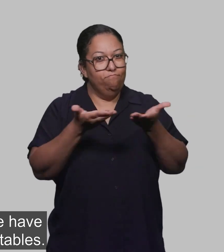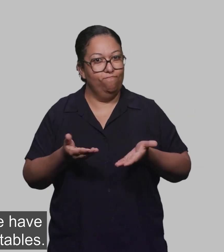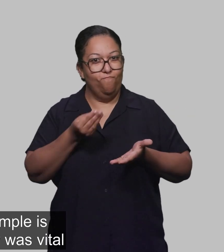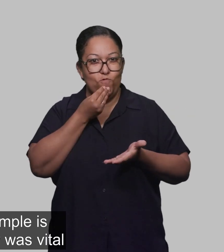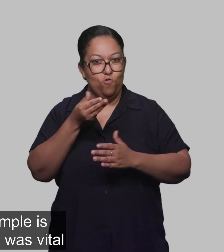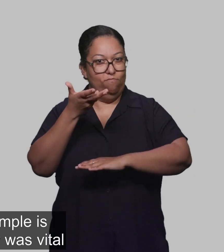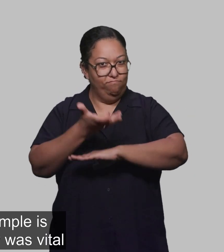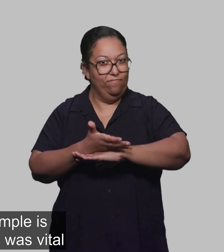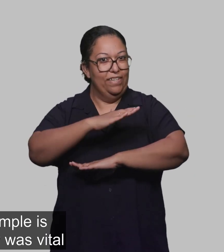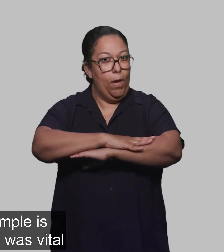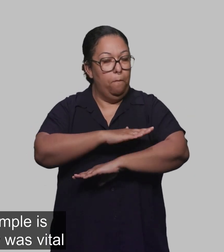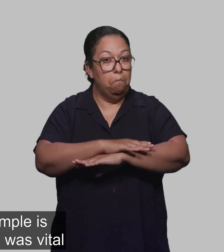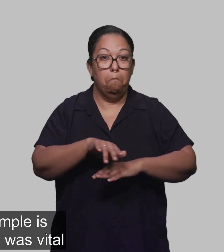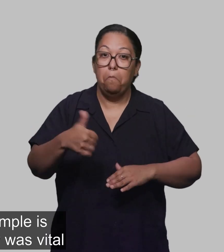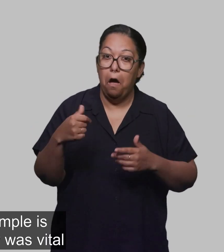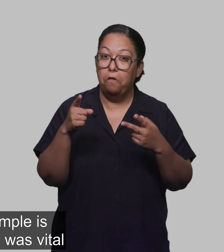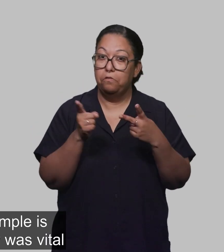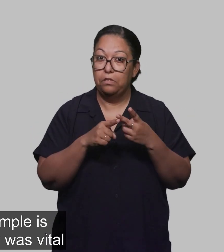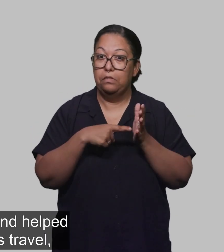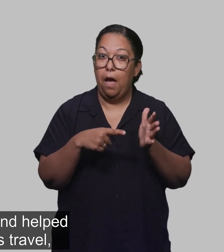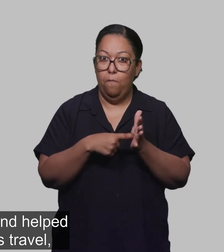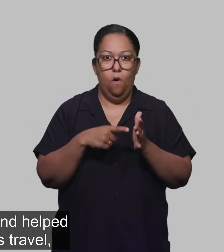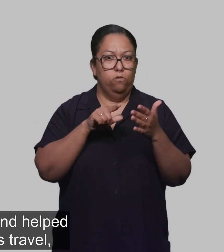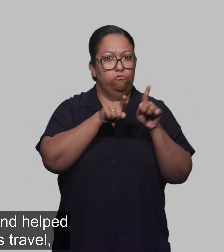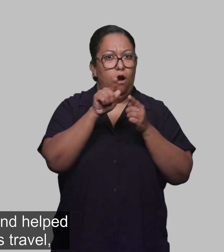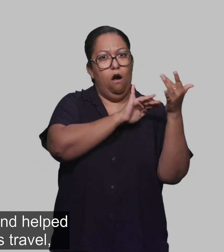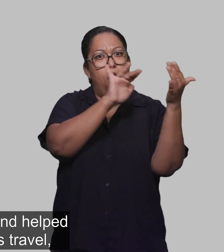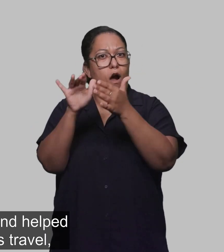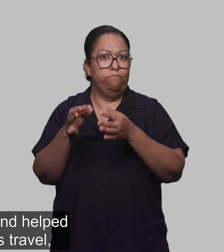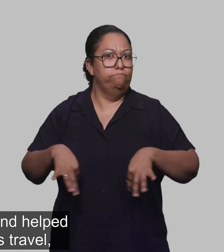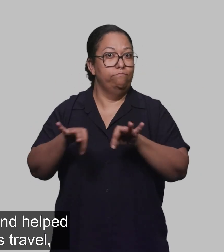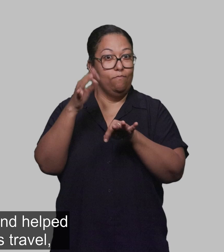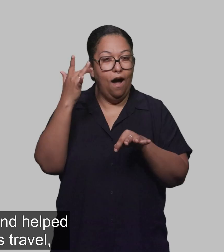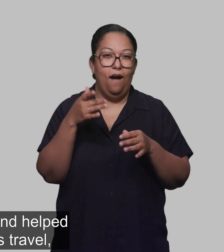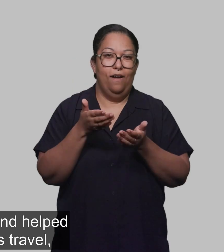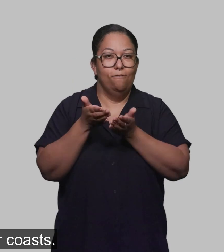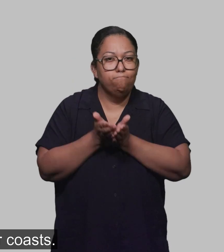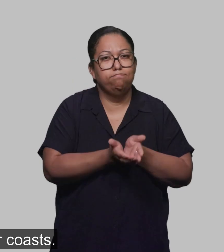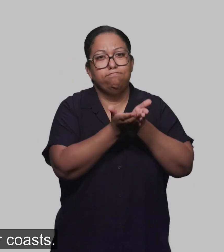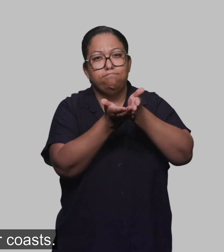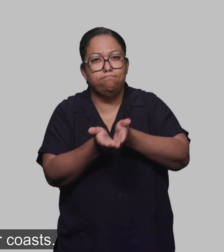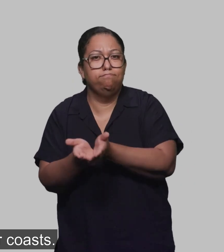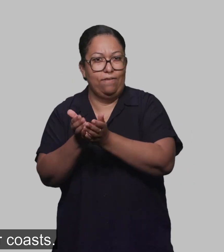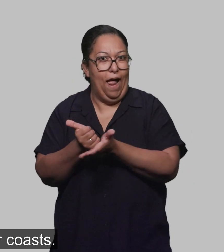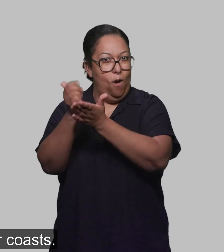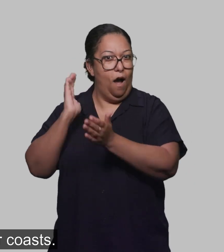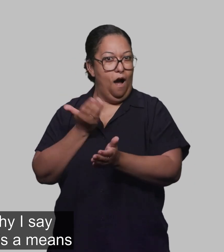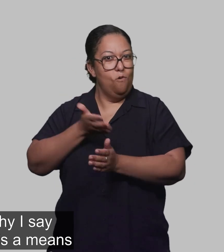tables. Another example is that astronomy was vital for navigation and helped our ancestors travel and reach our